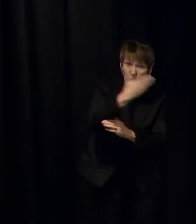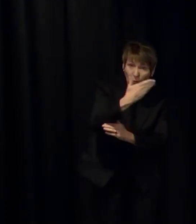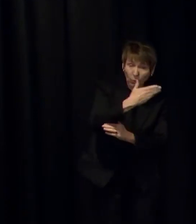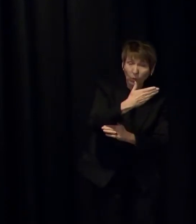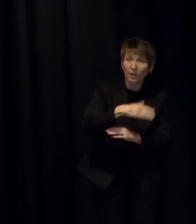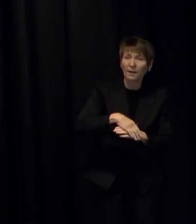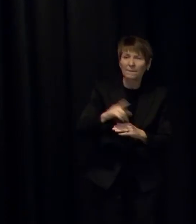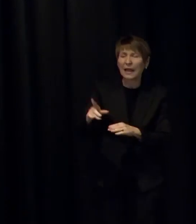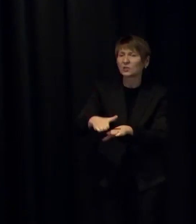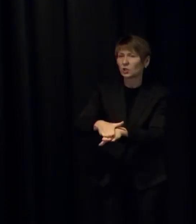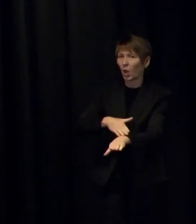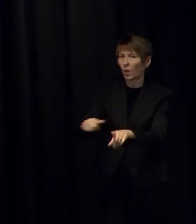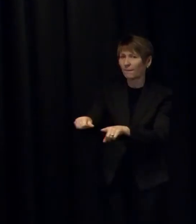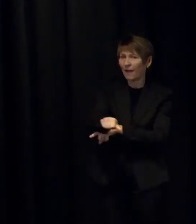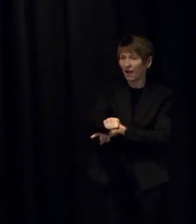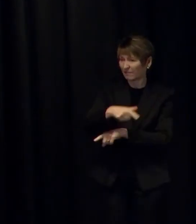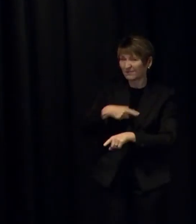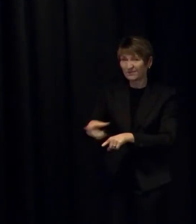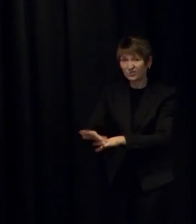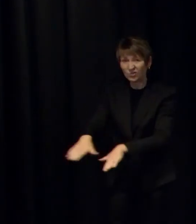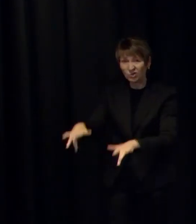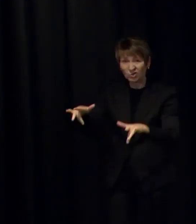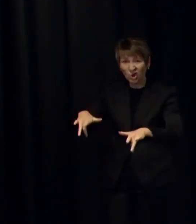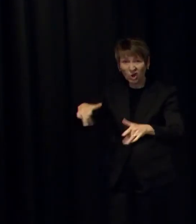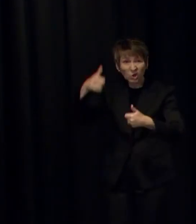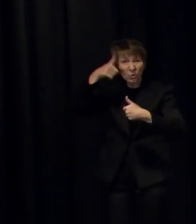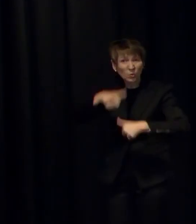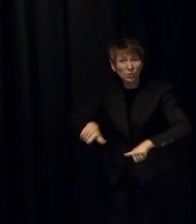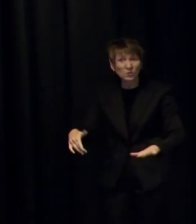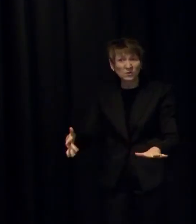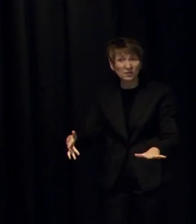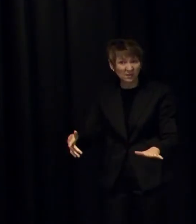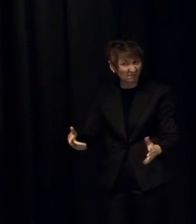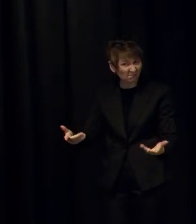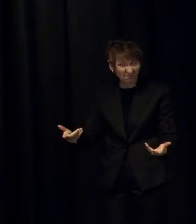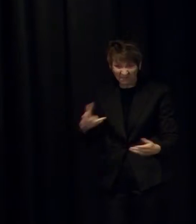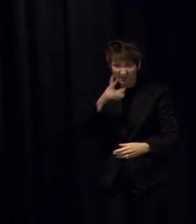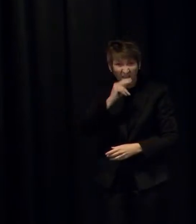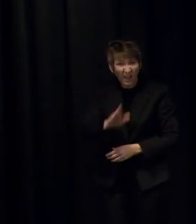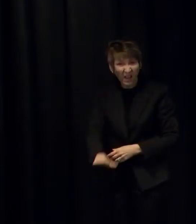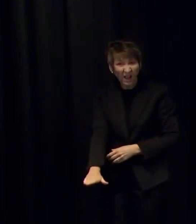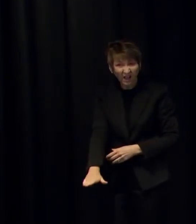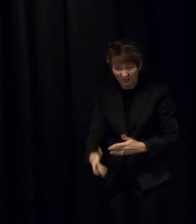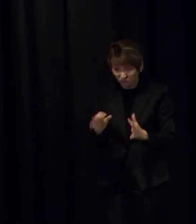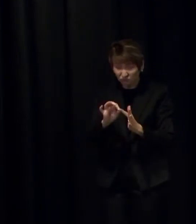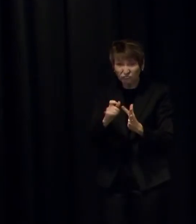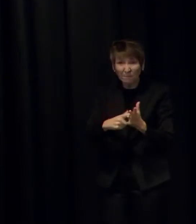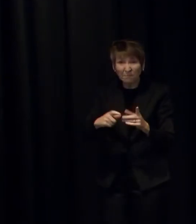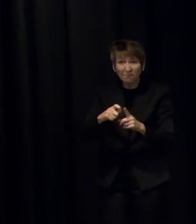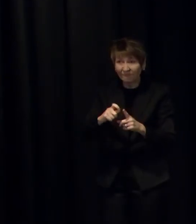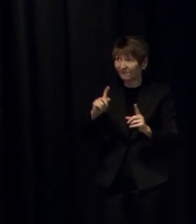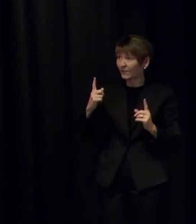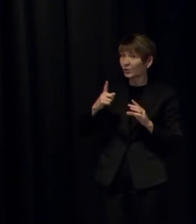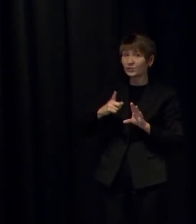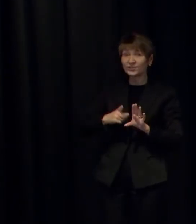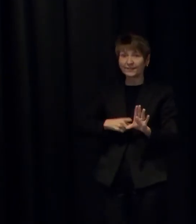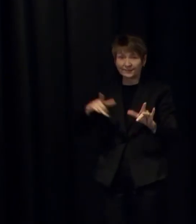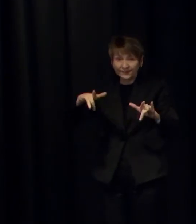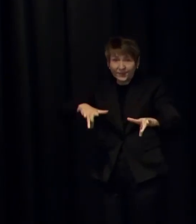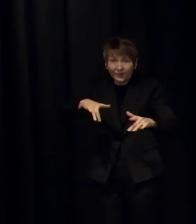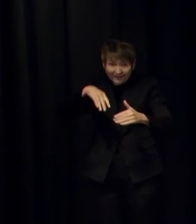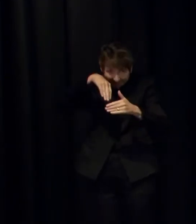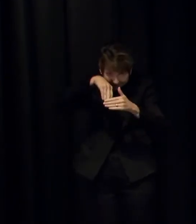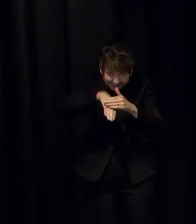thing. Sort of easing our kids back in, because for some, particularly our smaller kids, they haven't had the socialisation, they haven't had